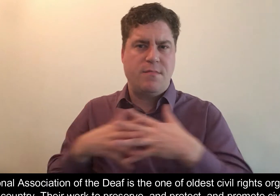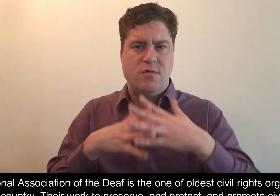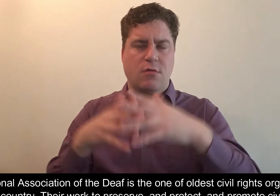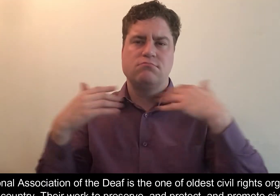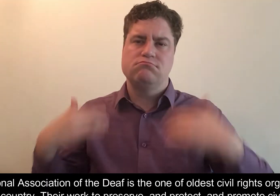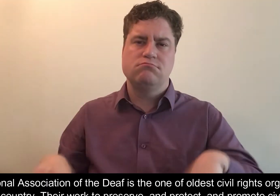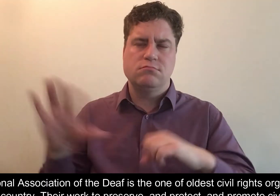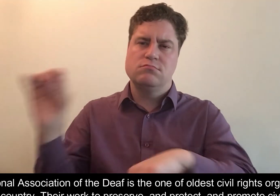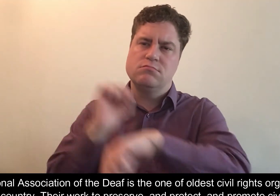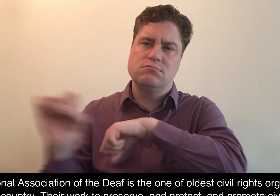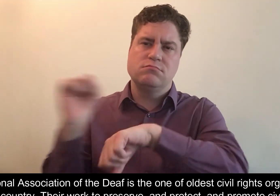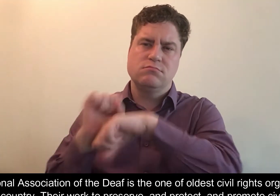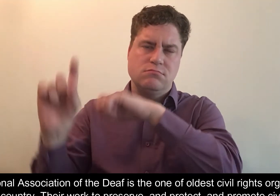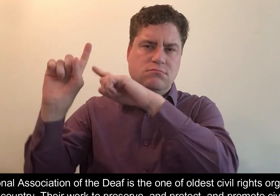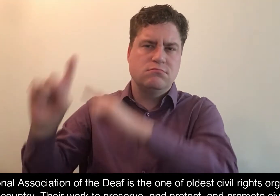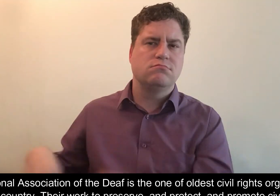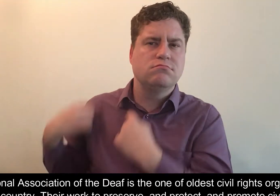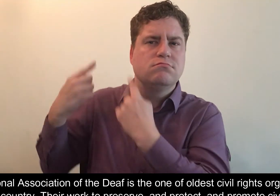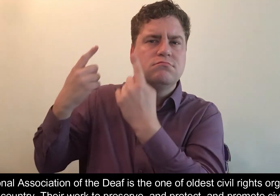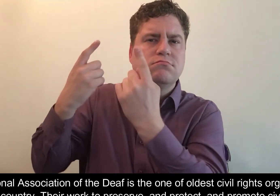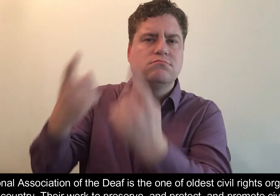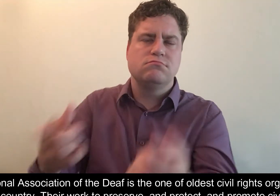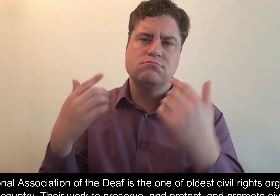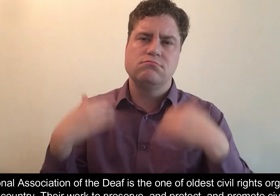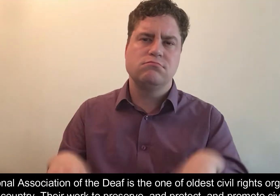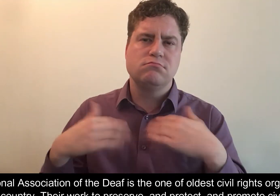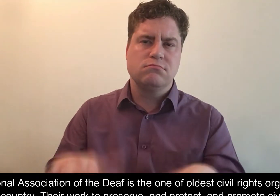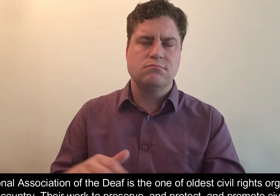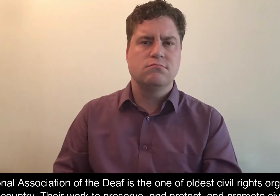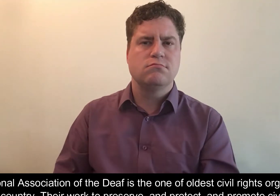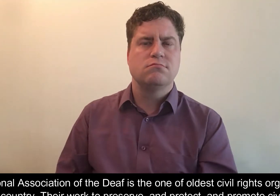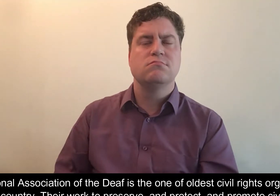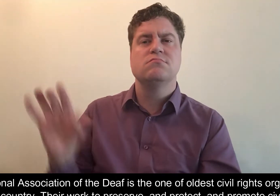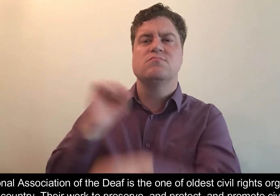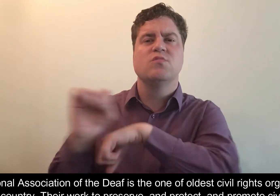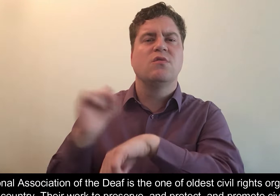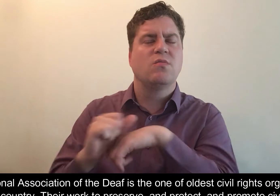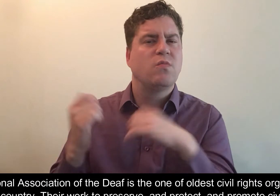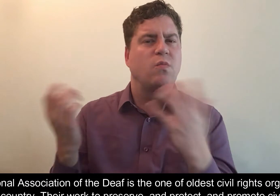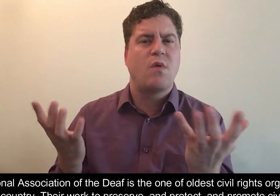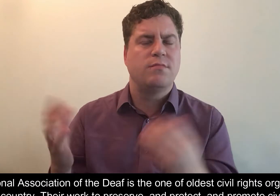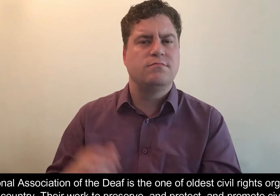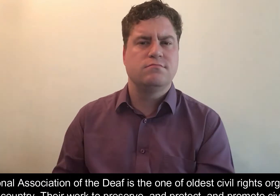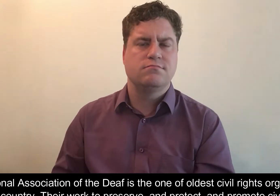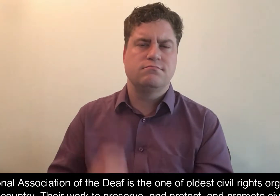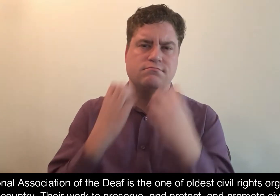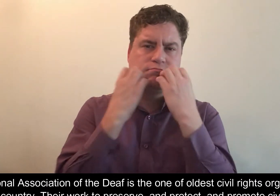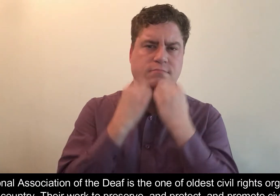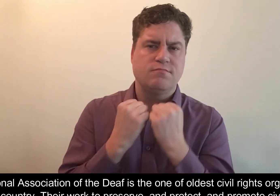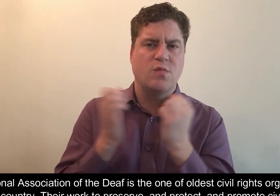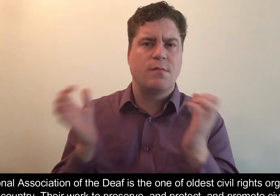has worked for a long time. It's a very old civil organization that's been around for a very long time. And what do they do